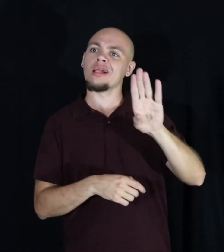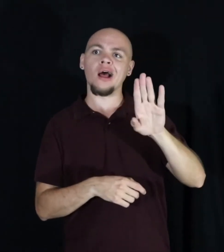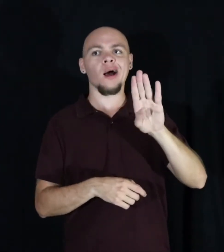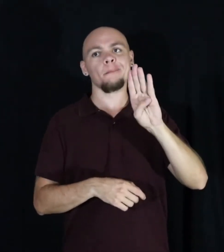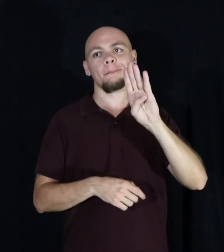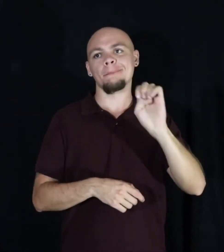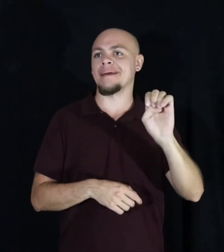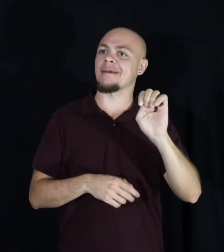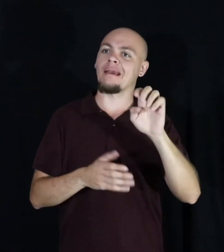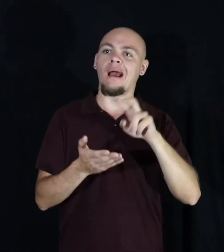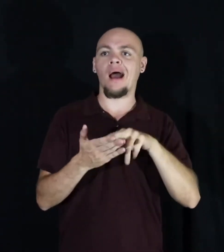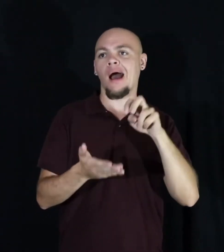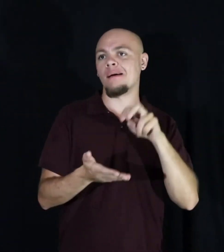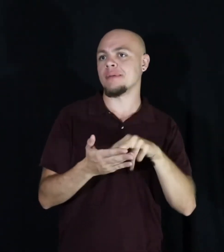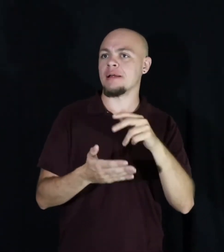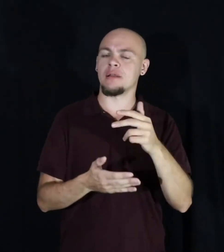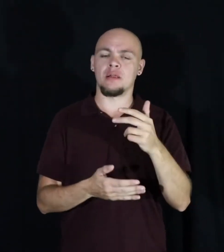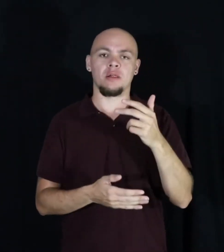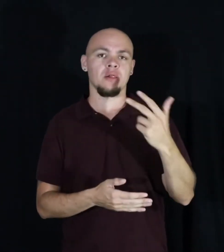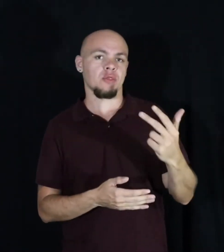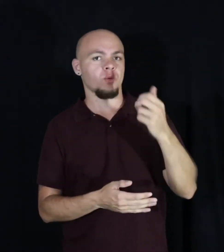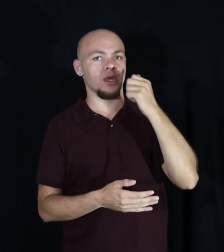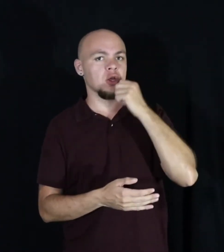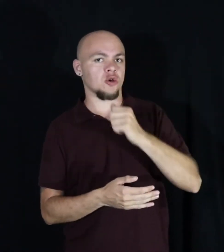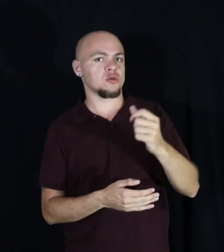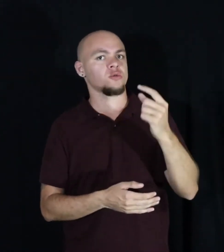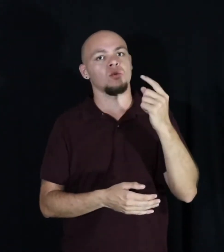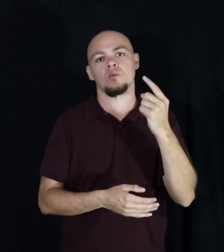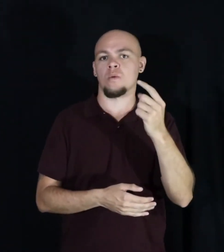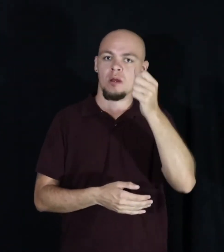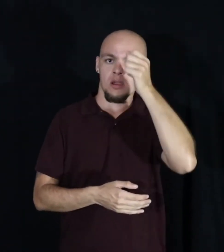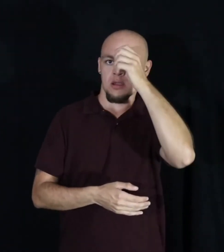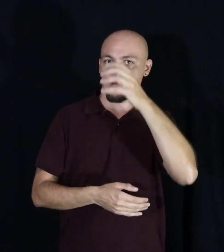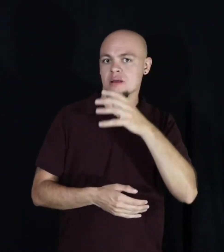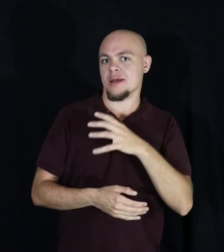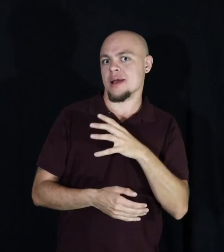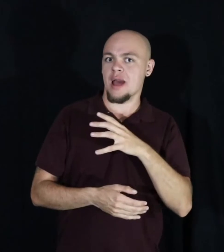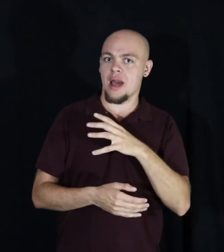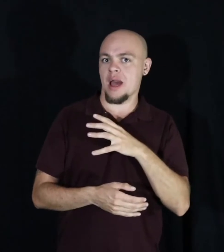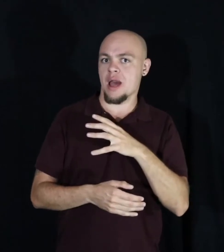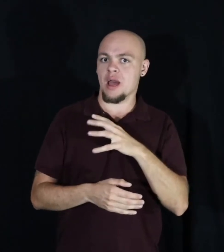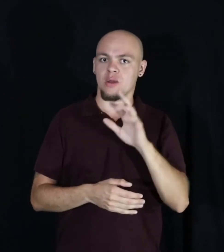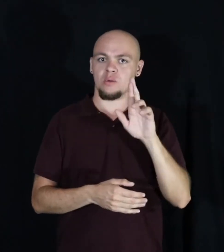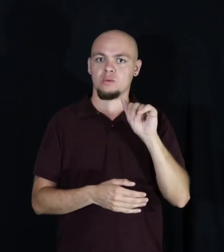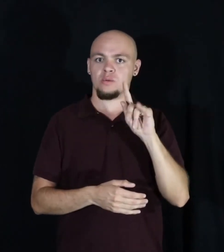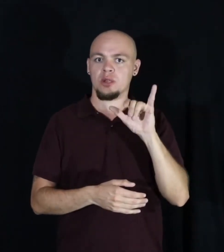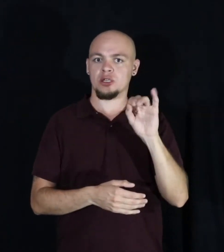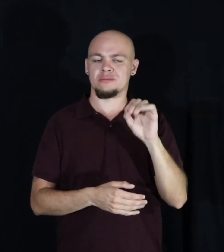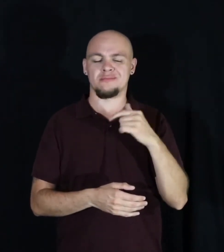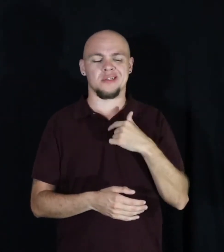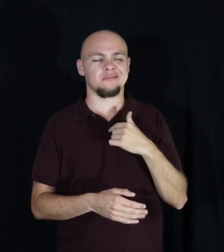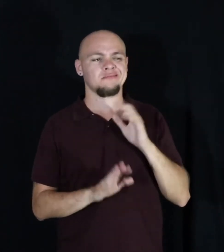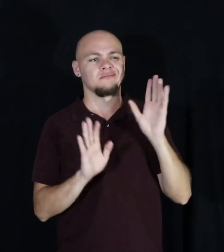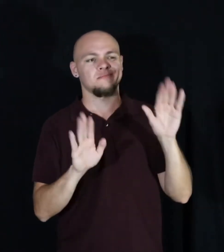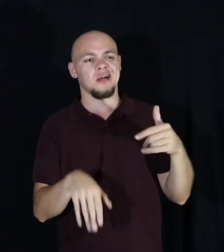hoppin'. There's like 3 girls to 1 guy ratio. We got to go check it." And I'm like, "I'm good."